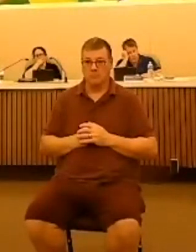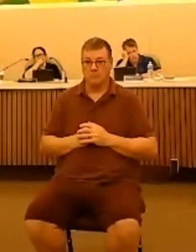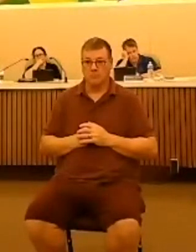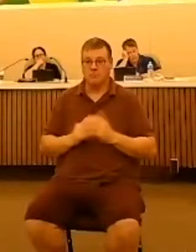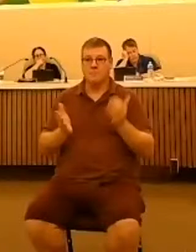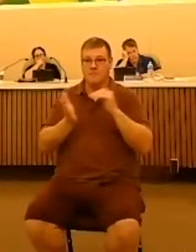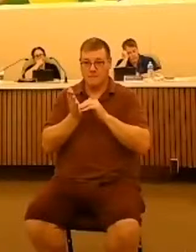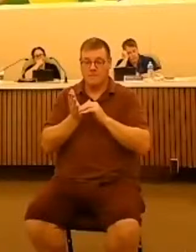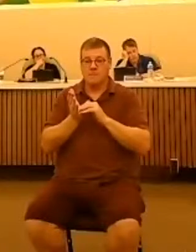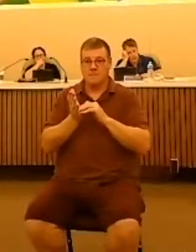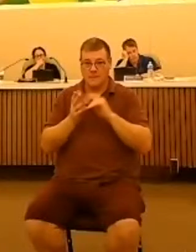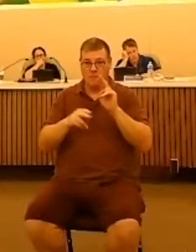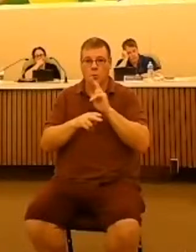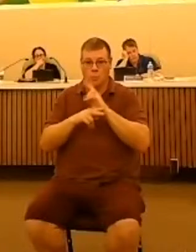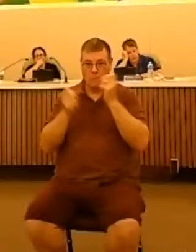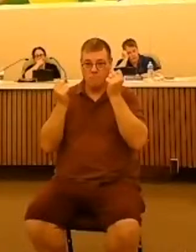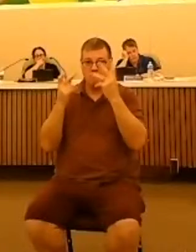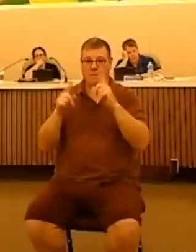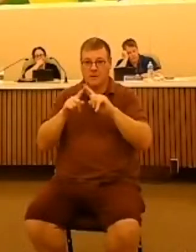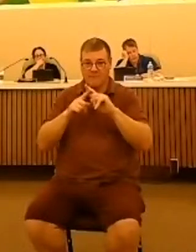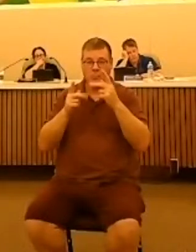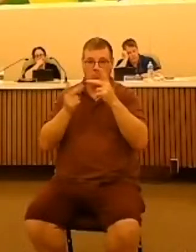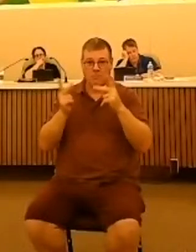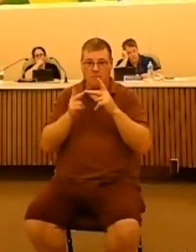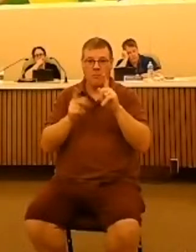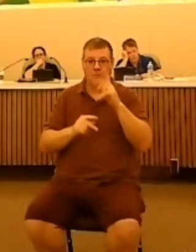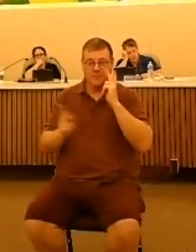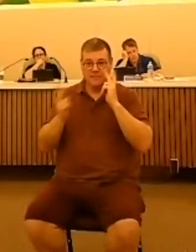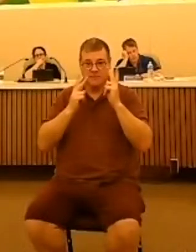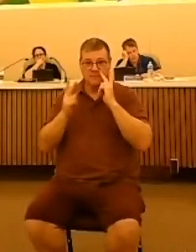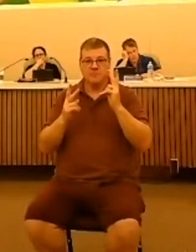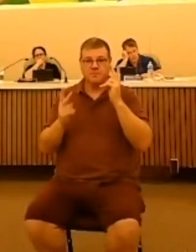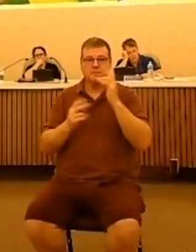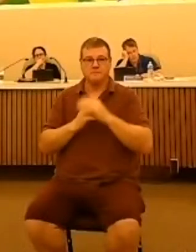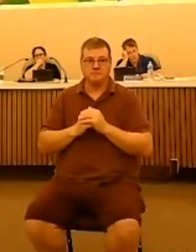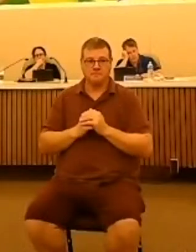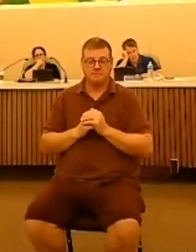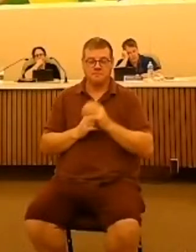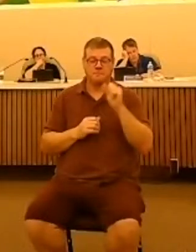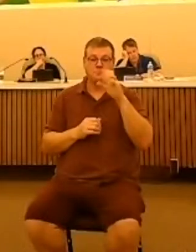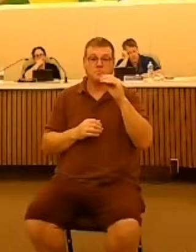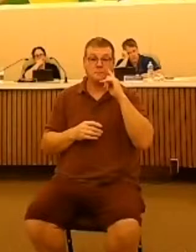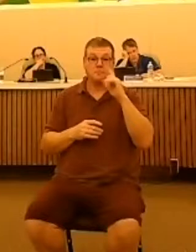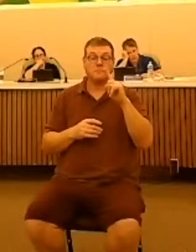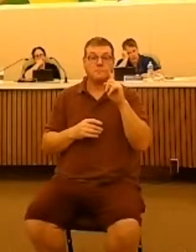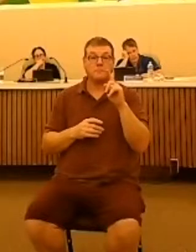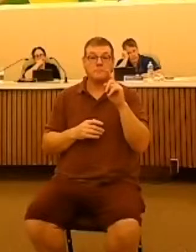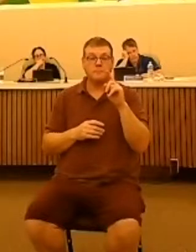Again, those have been being used in a lot of places. You're starting to see them adopt more. In terms of the